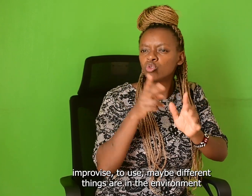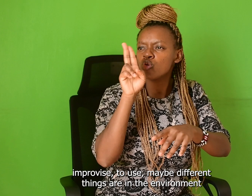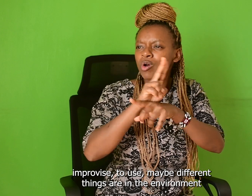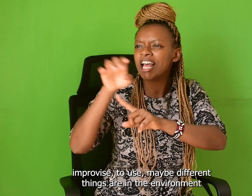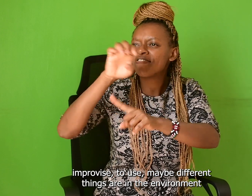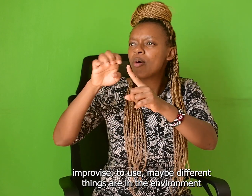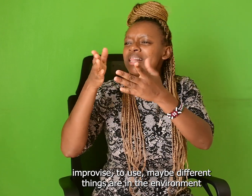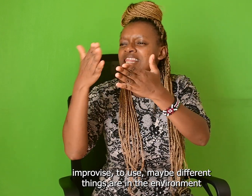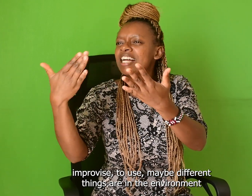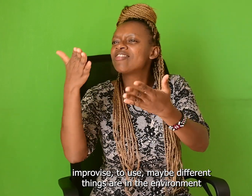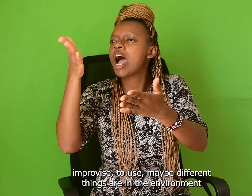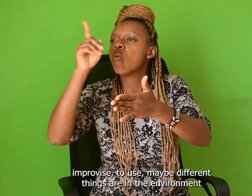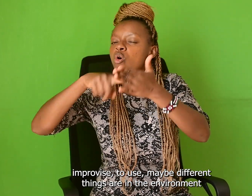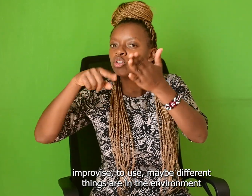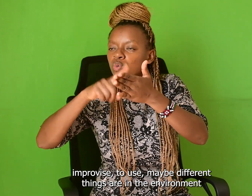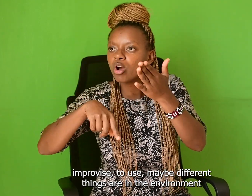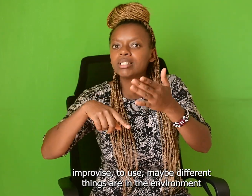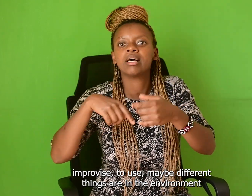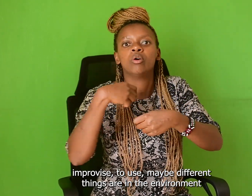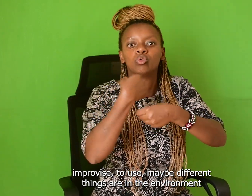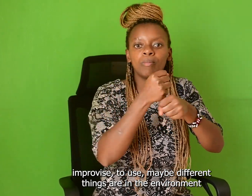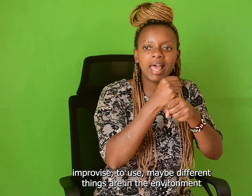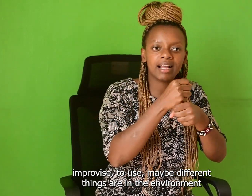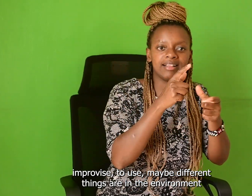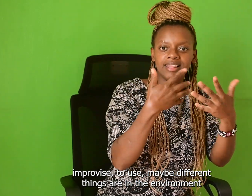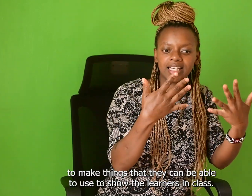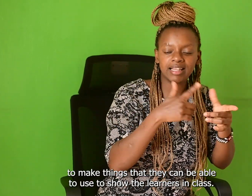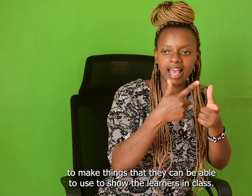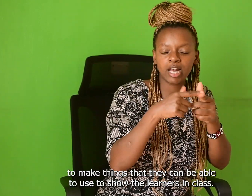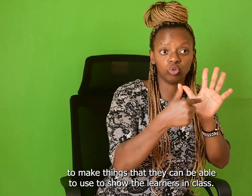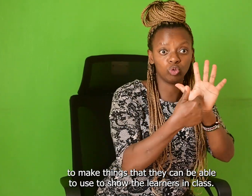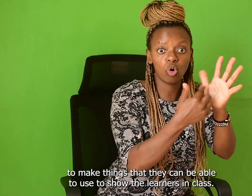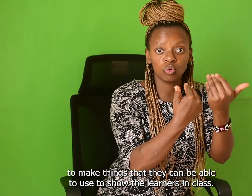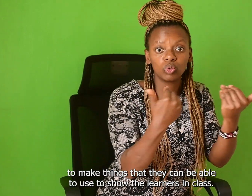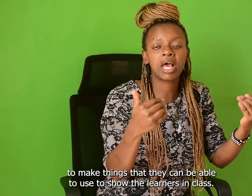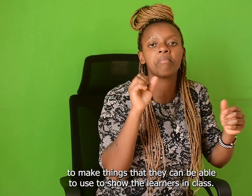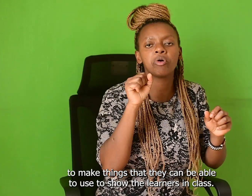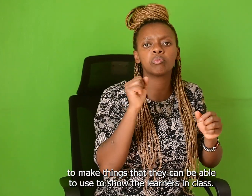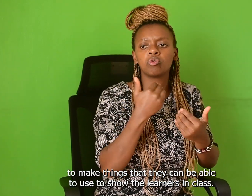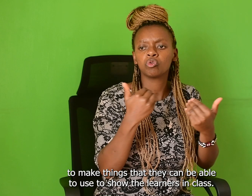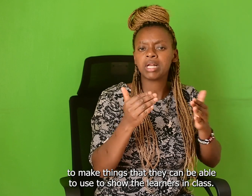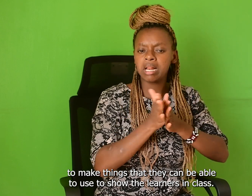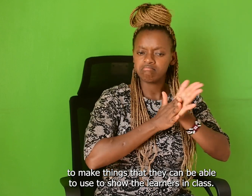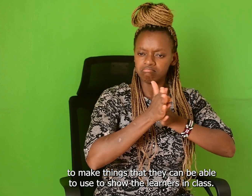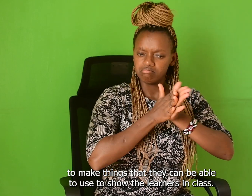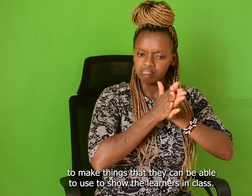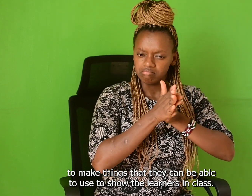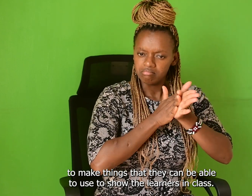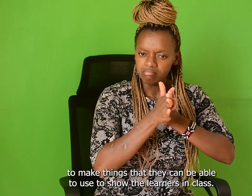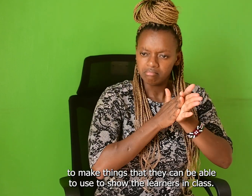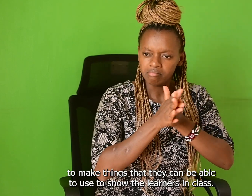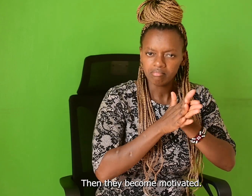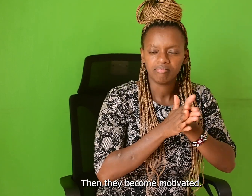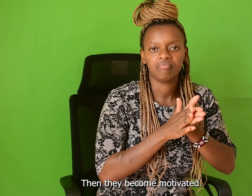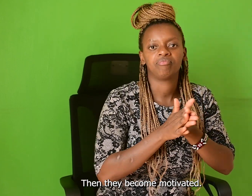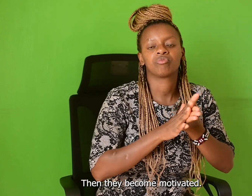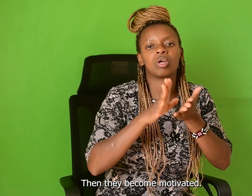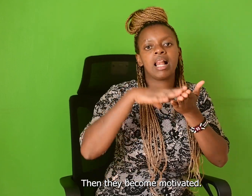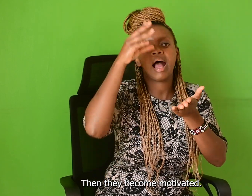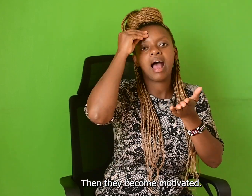improvise, to use maybe different things in the environment to make things that they can be able to use to show the learners in class, then they become